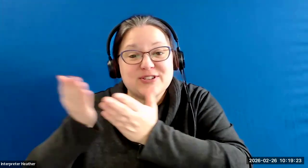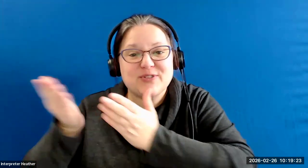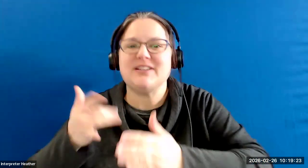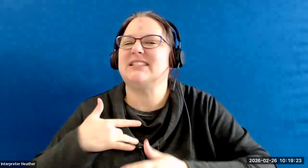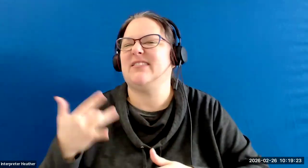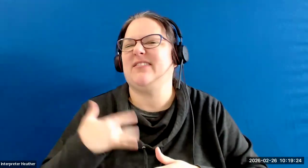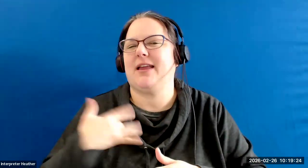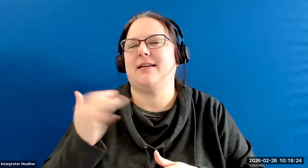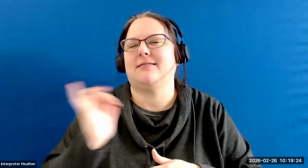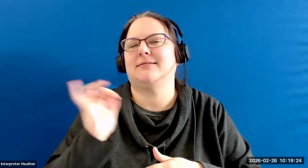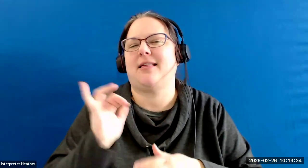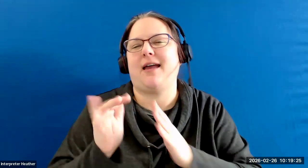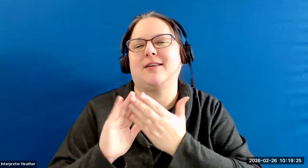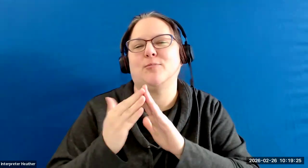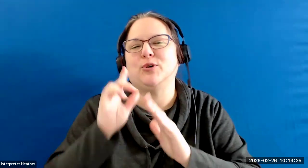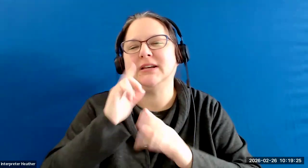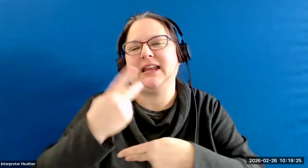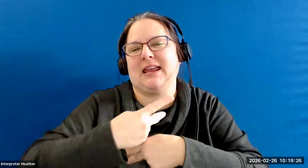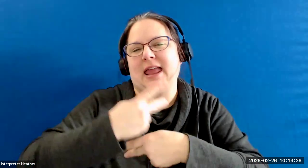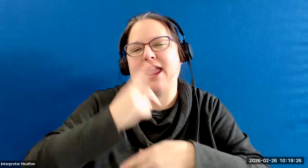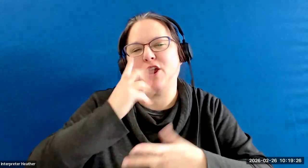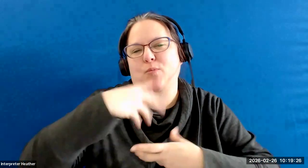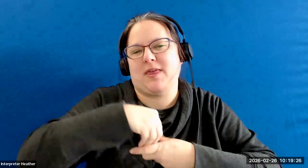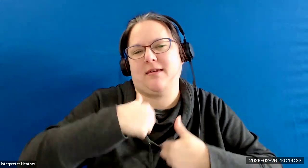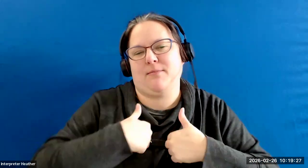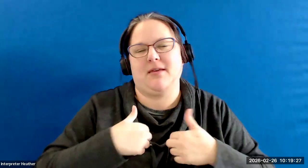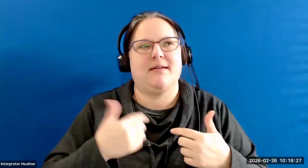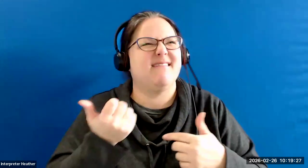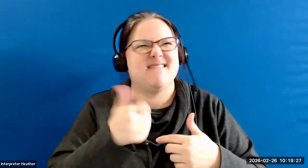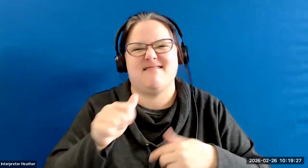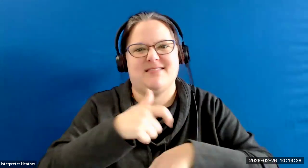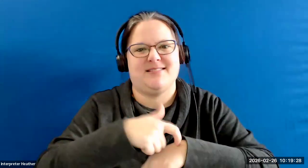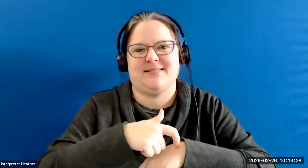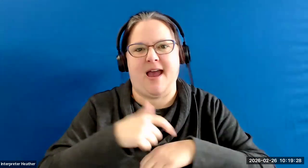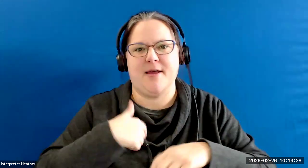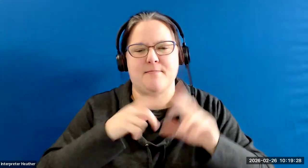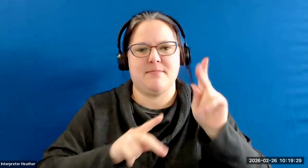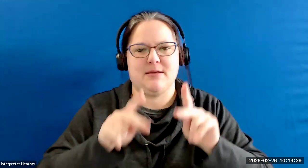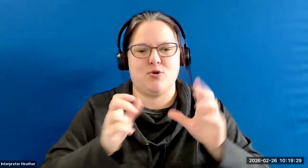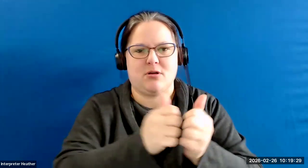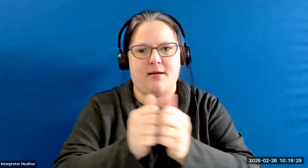like community care for me. And just any moment of getting together,